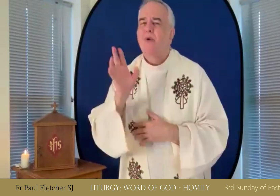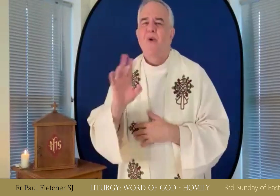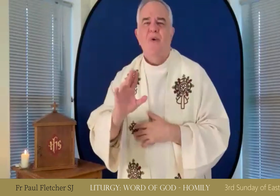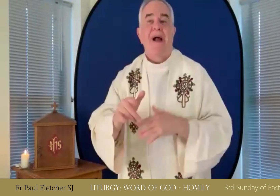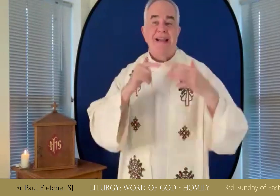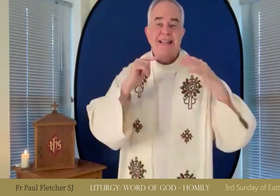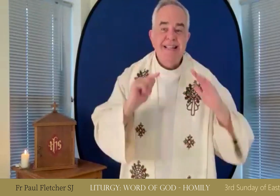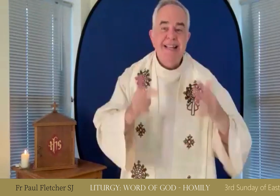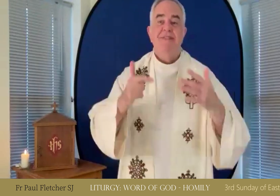well,